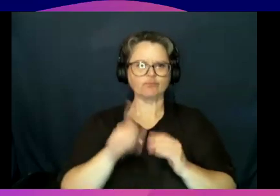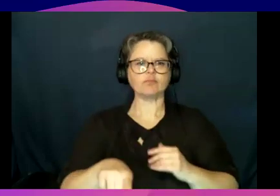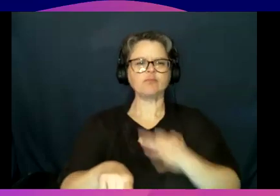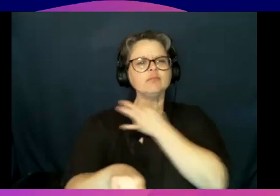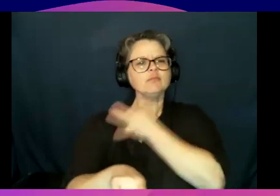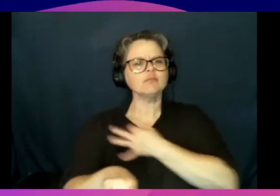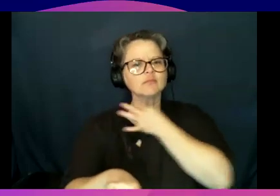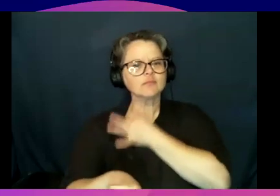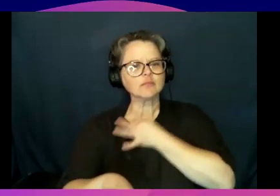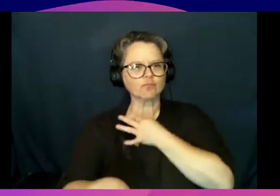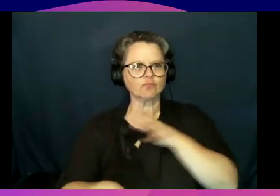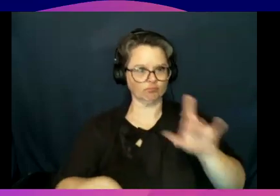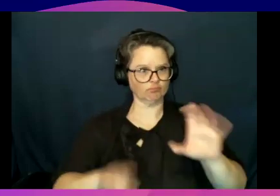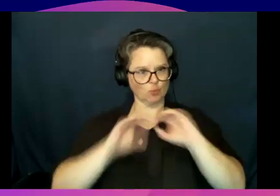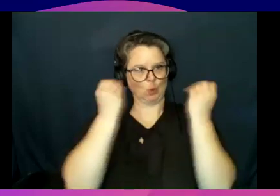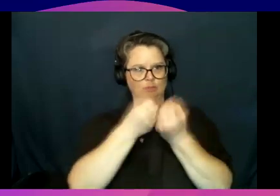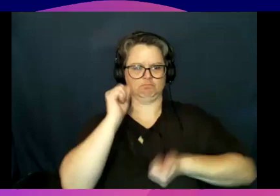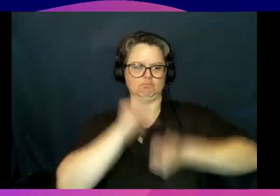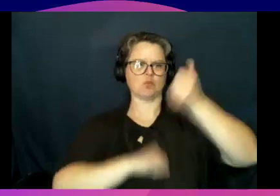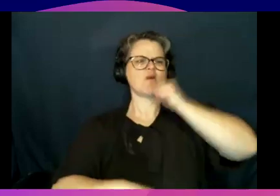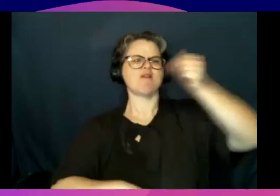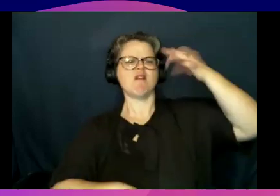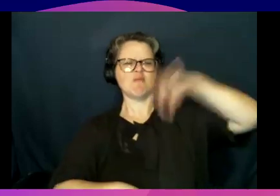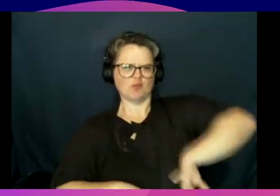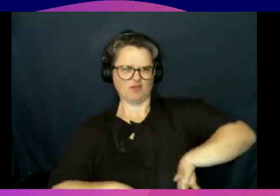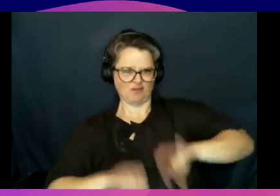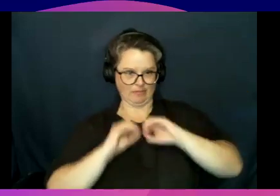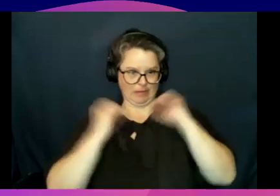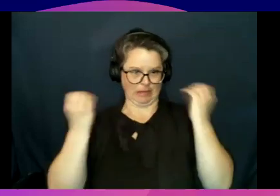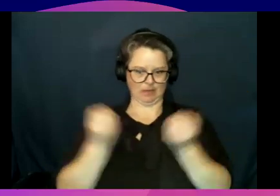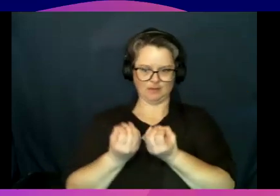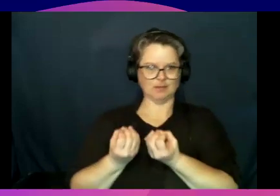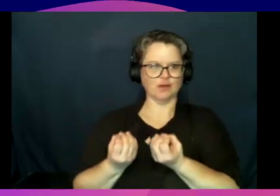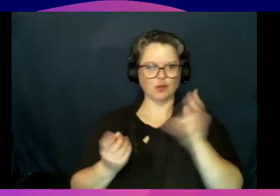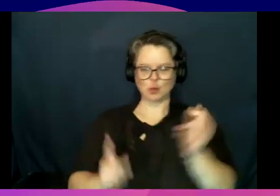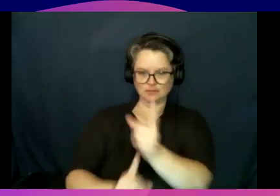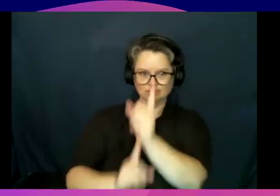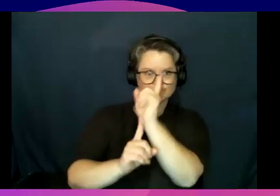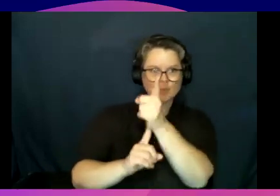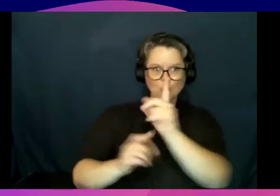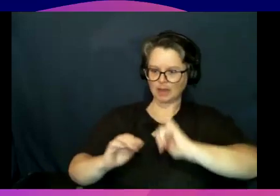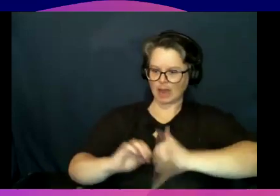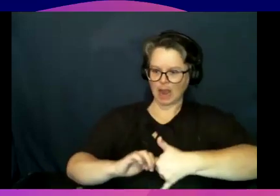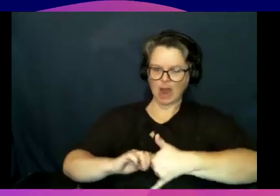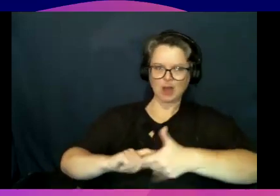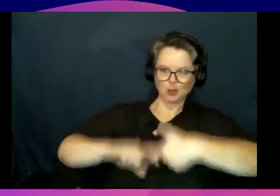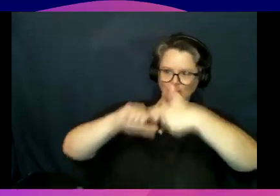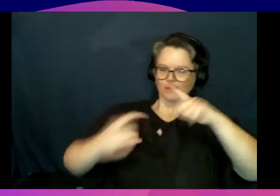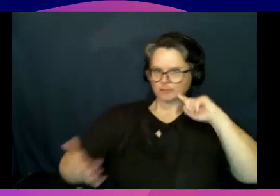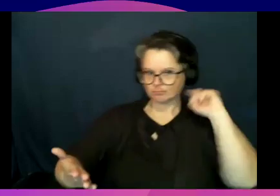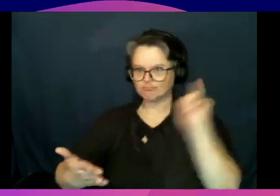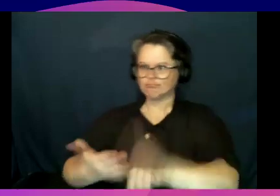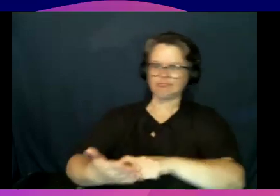successes as nonprofits that serve GBV survivors in the spirit of collective joy as resistance in an effort to